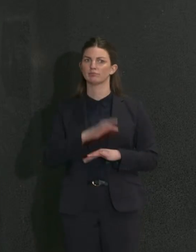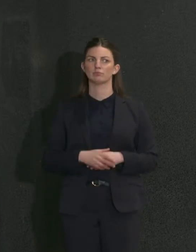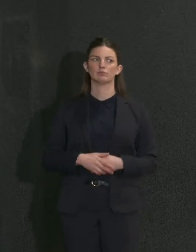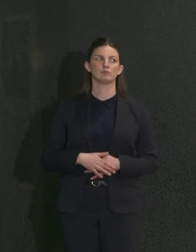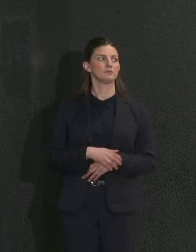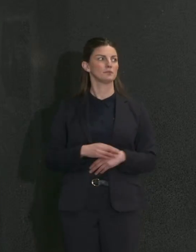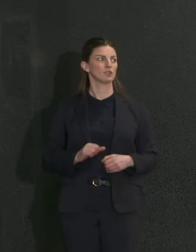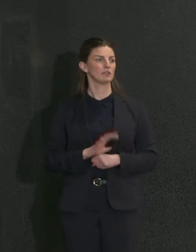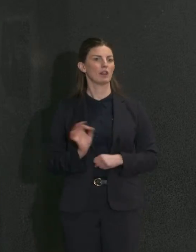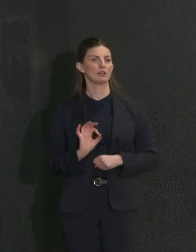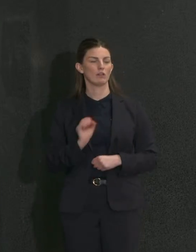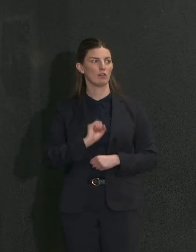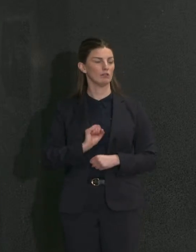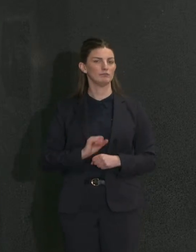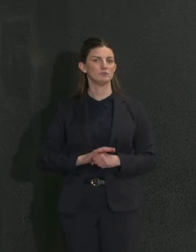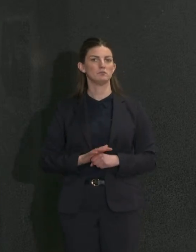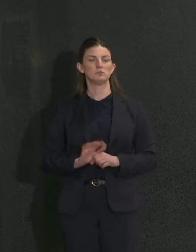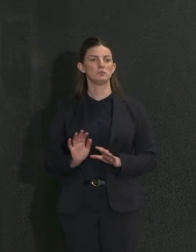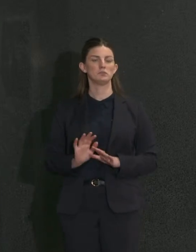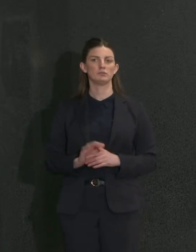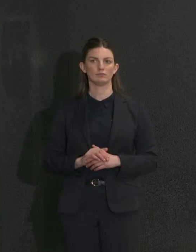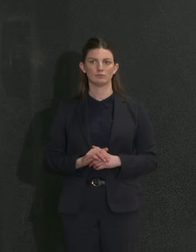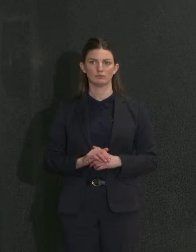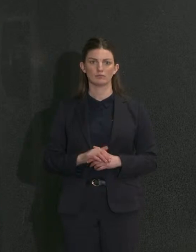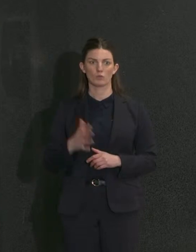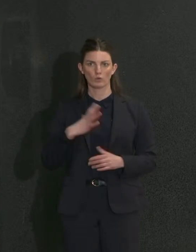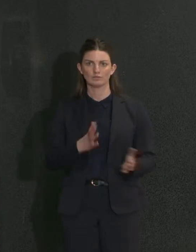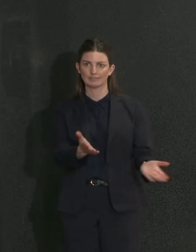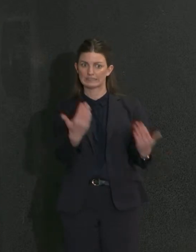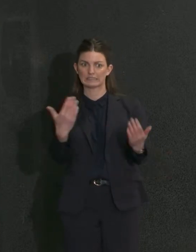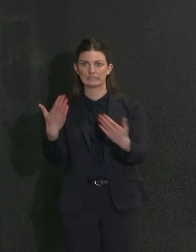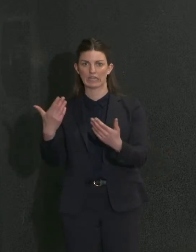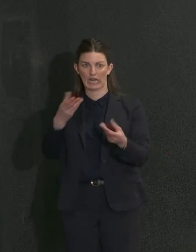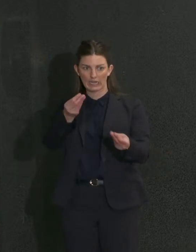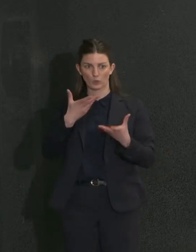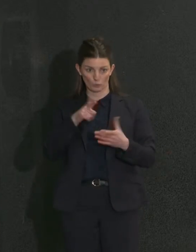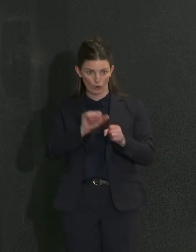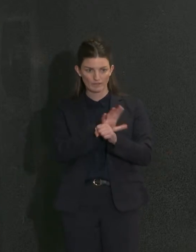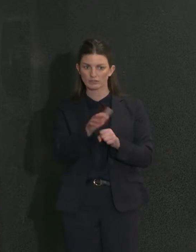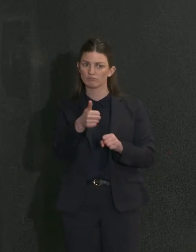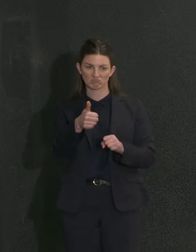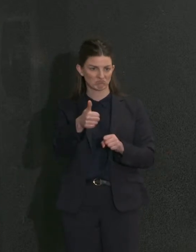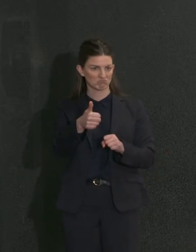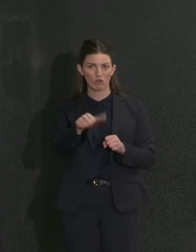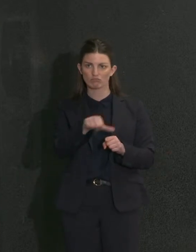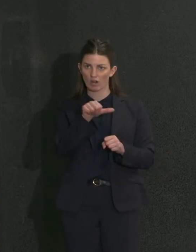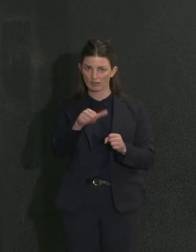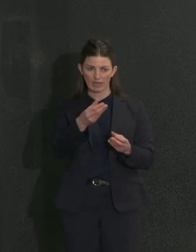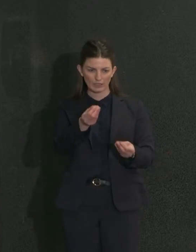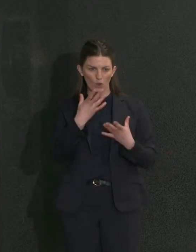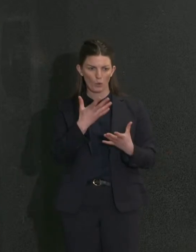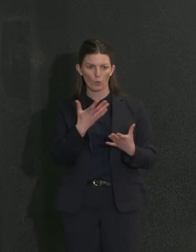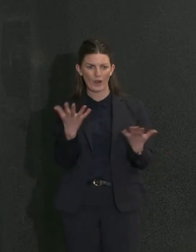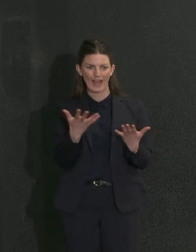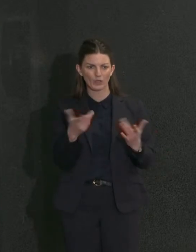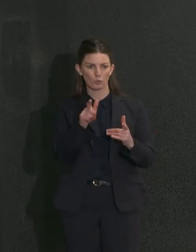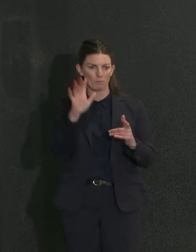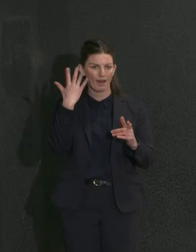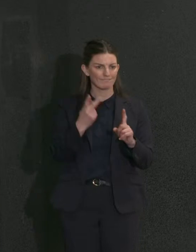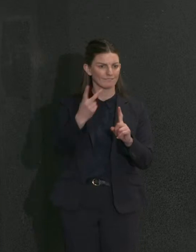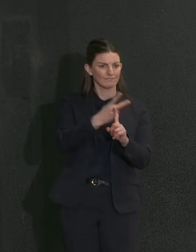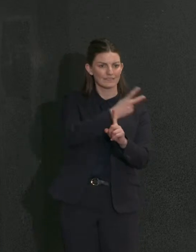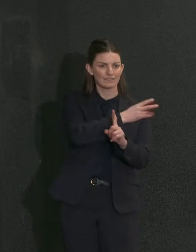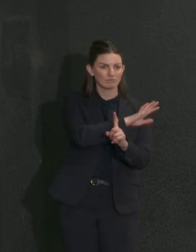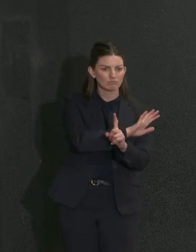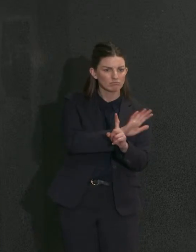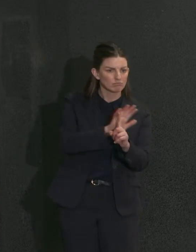as a community contain it and drive it down. I think everybody, regardless of their background, knows and understands this far into